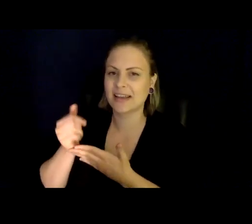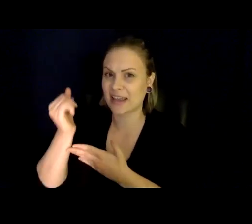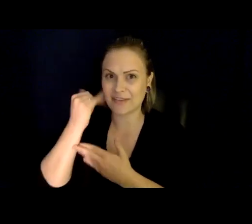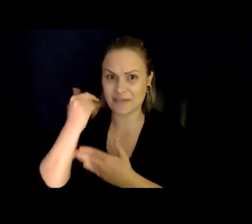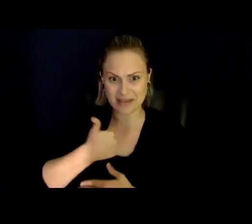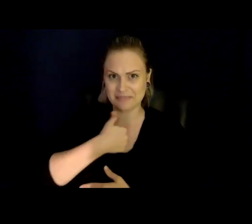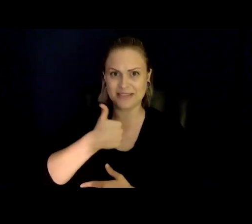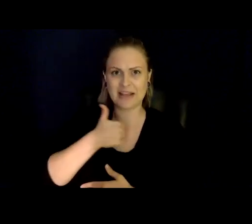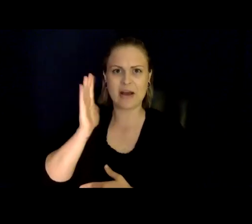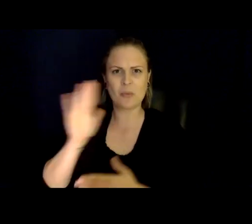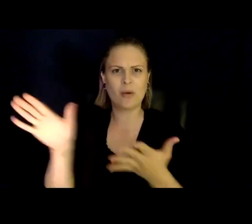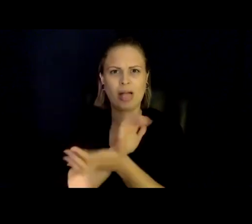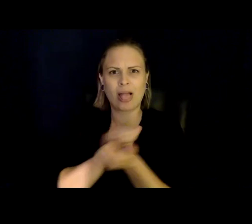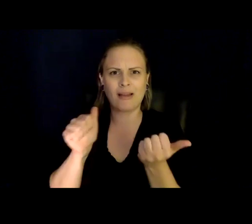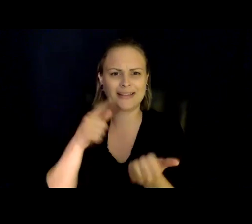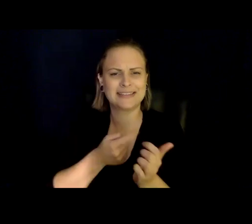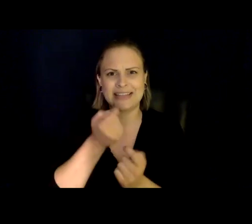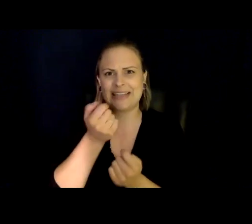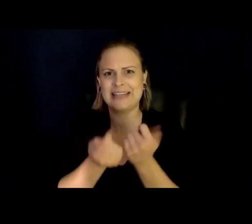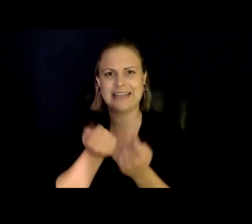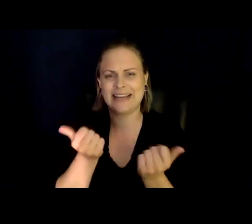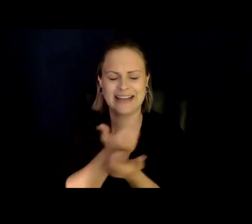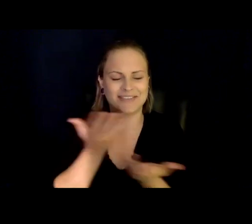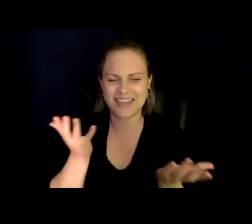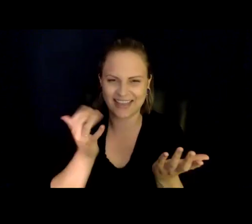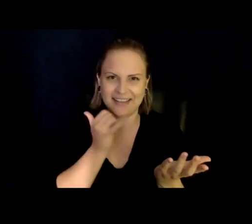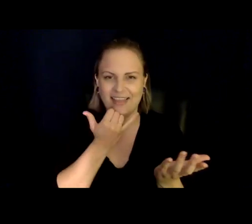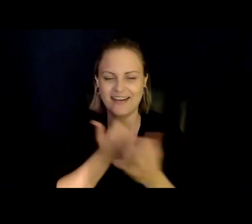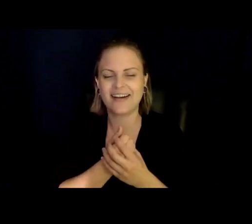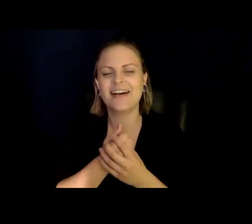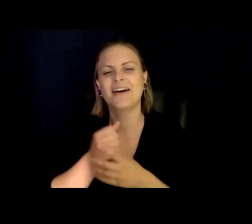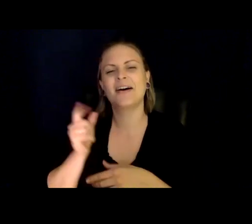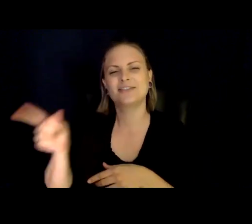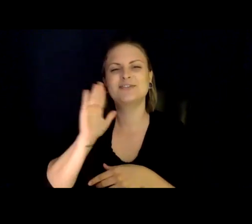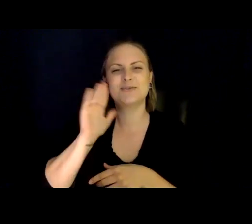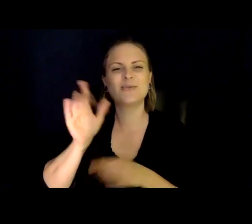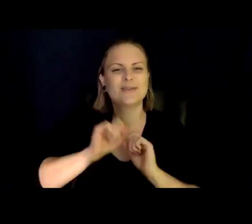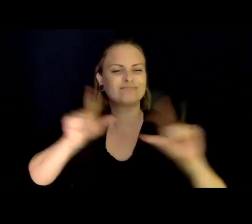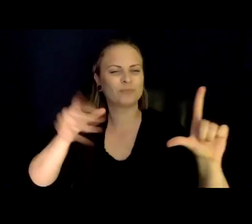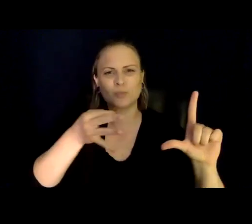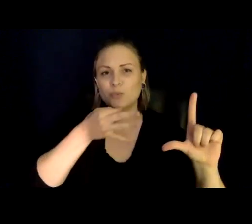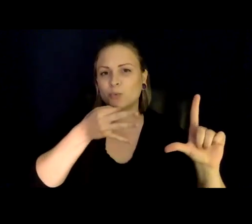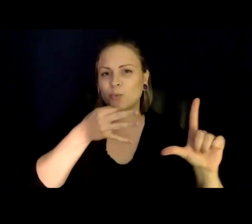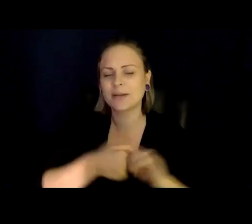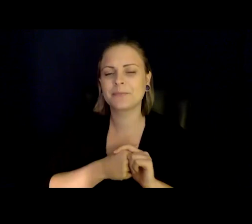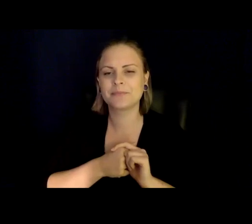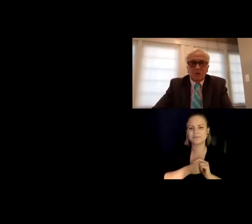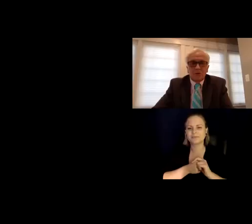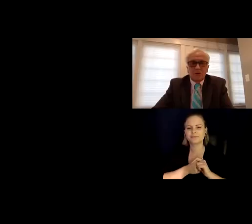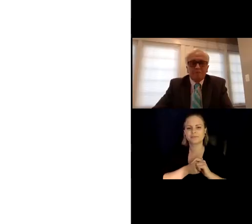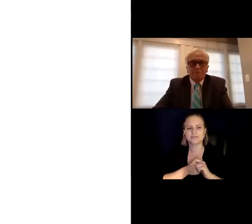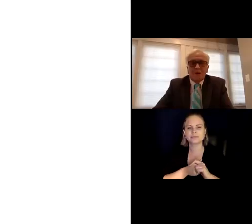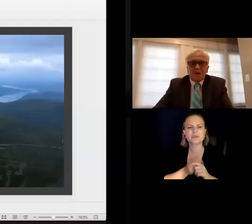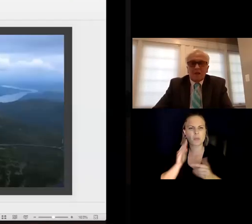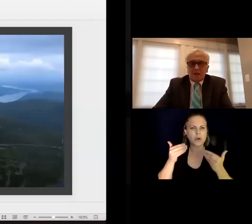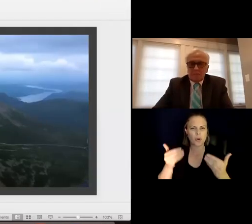probably erase the whole content right now. So she'll put that up in a moment, and we'll go with